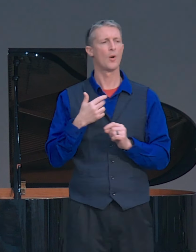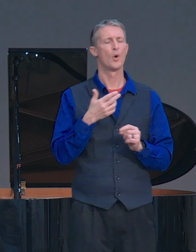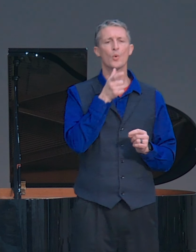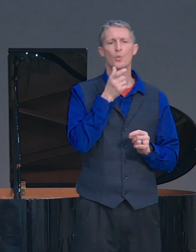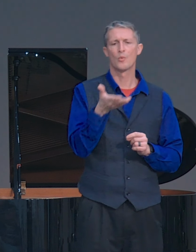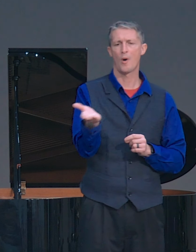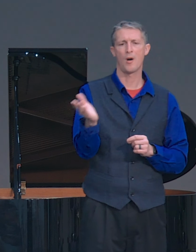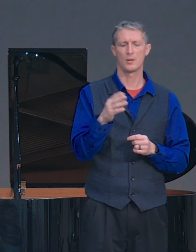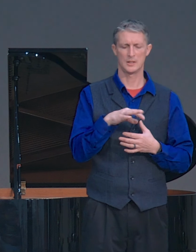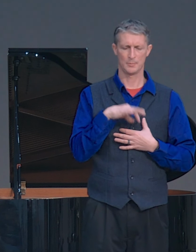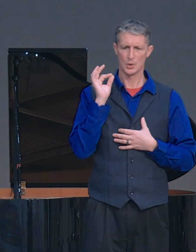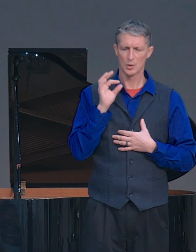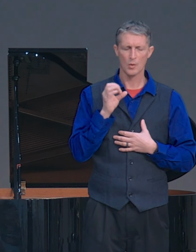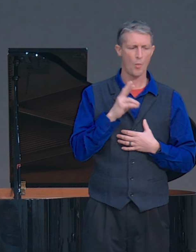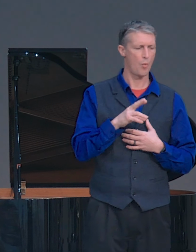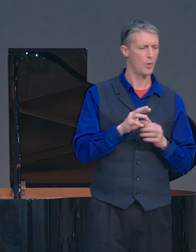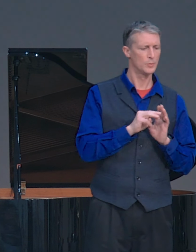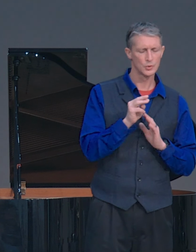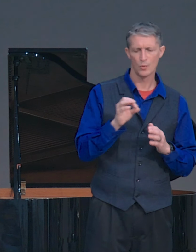the grace of God.